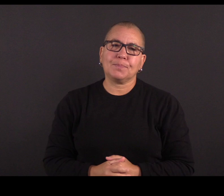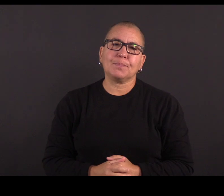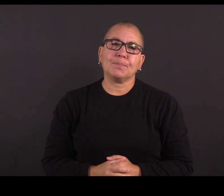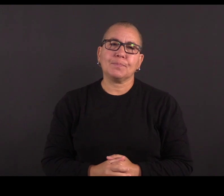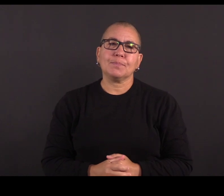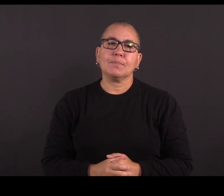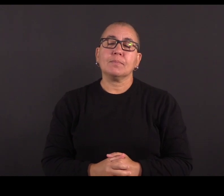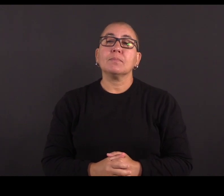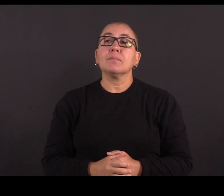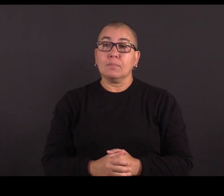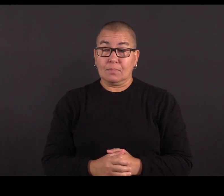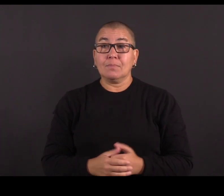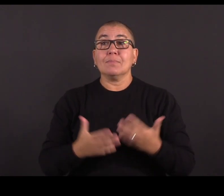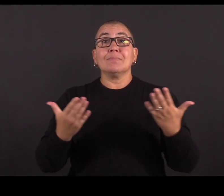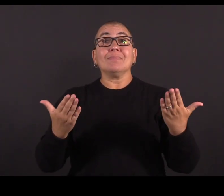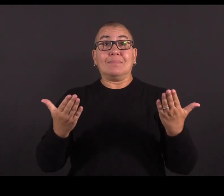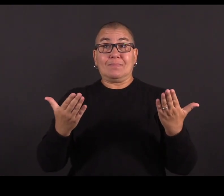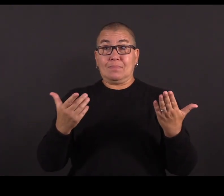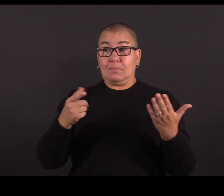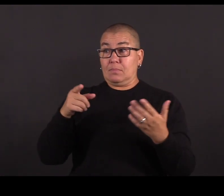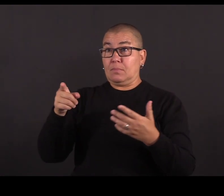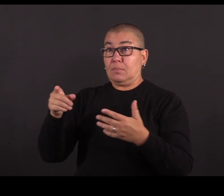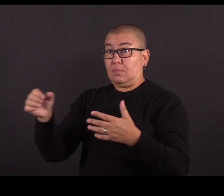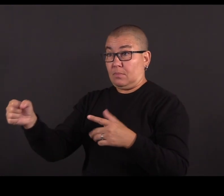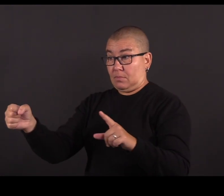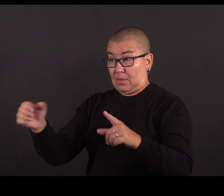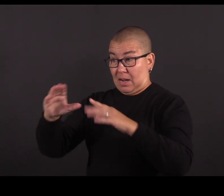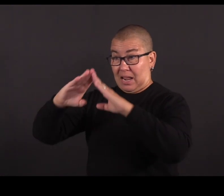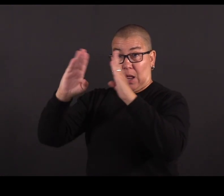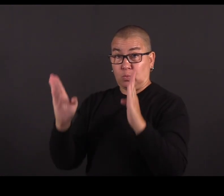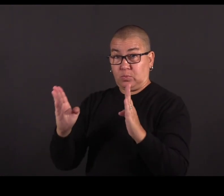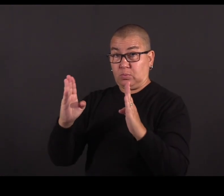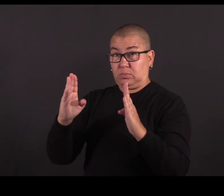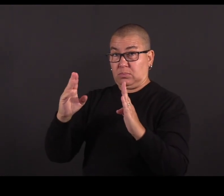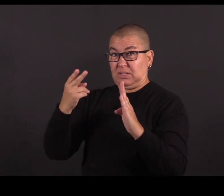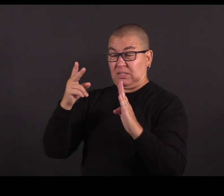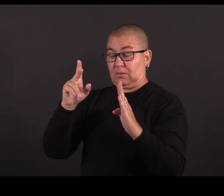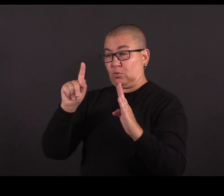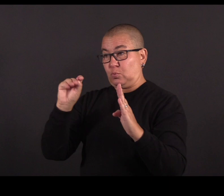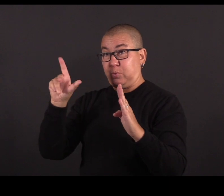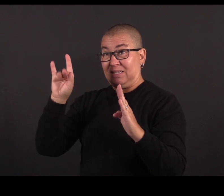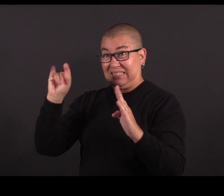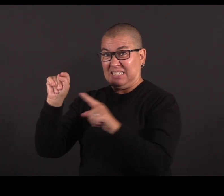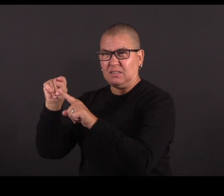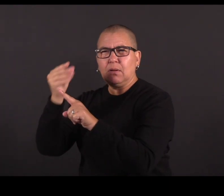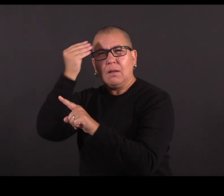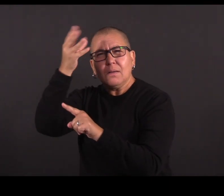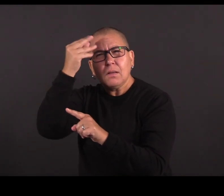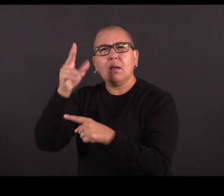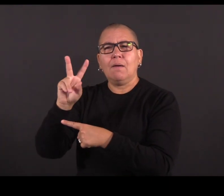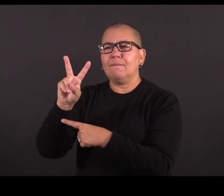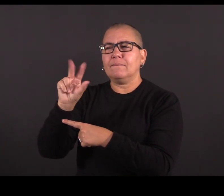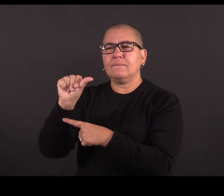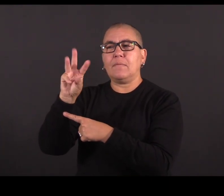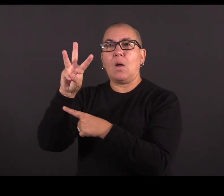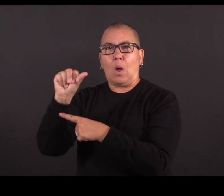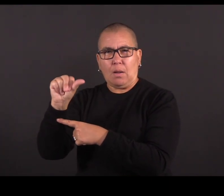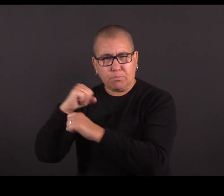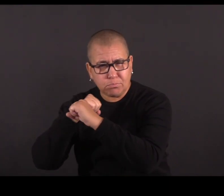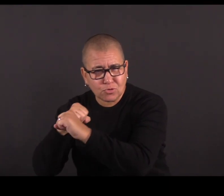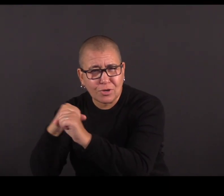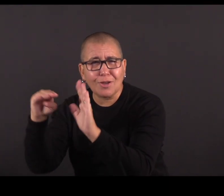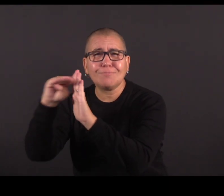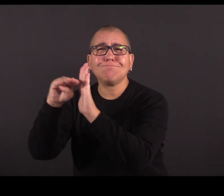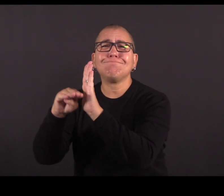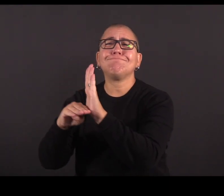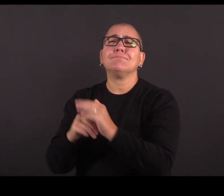In addition to the Housing First toolkit, information about VAWA protection, supportive housing models, and